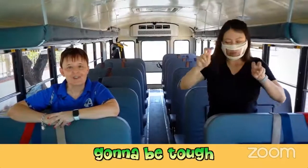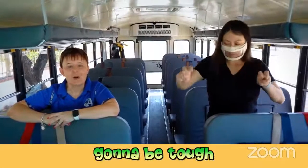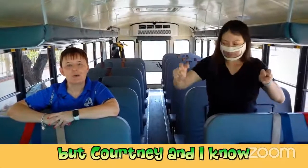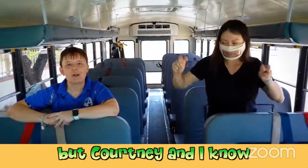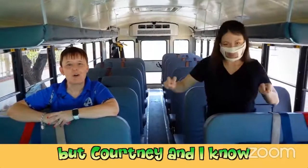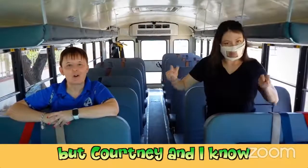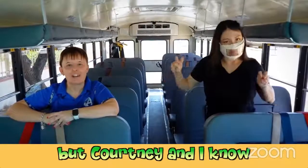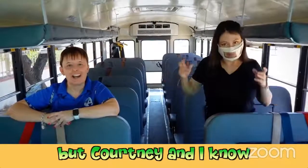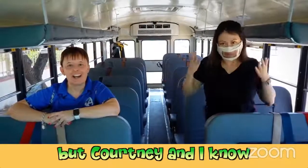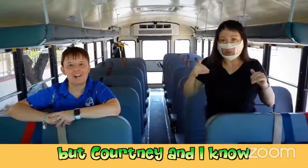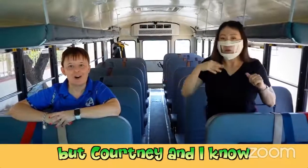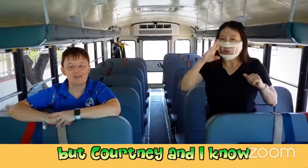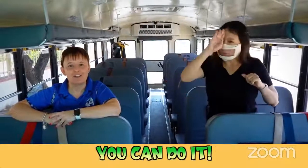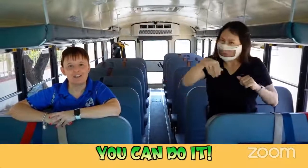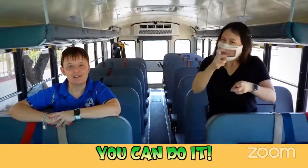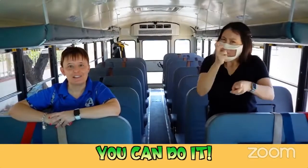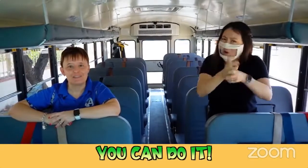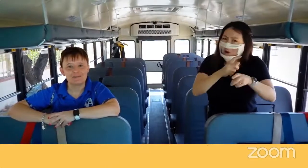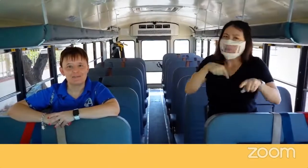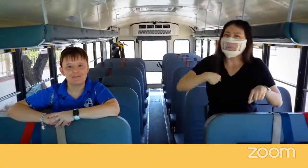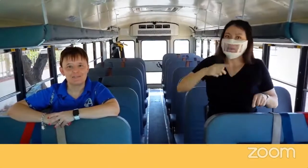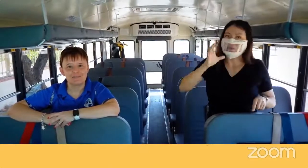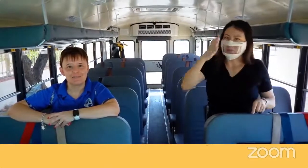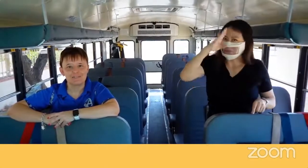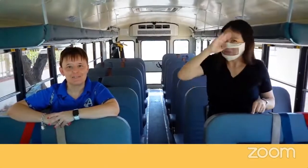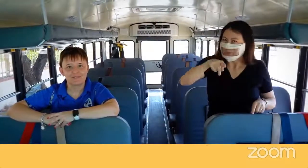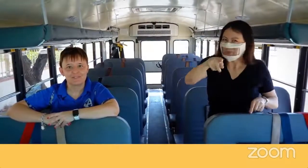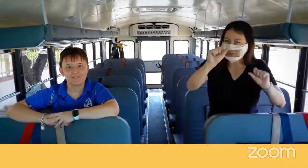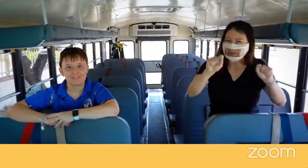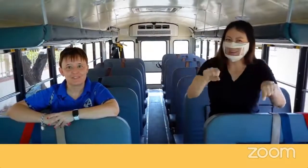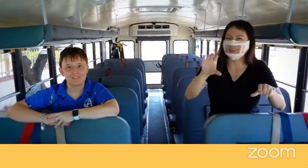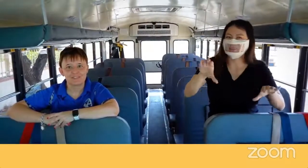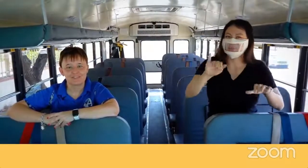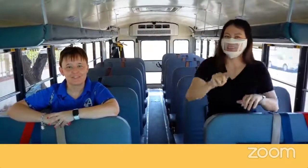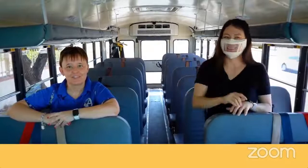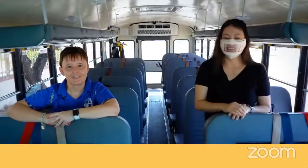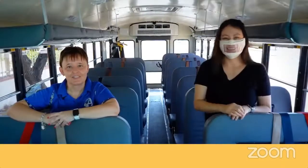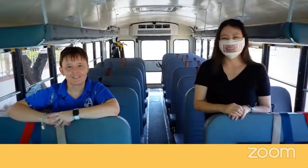be tough, but Courtney and I know you can do it.